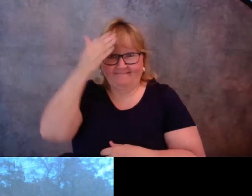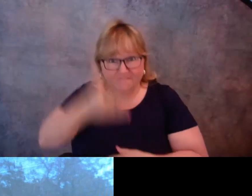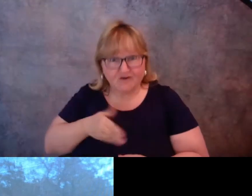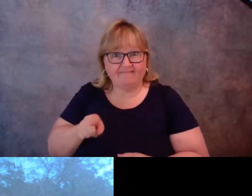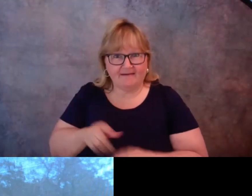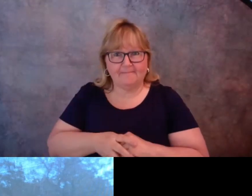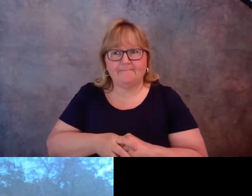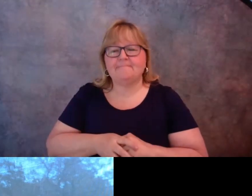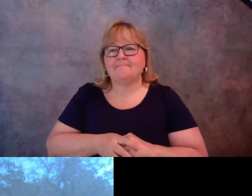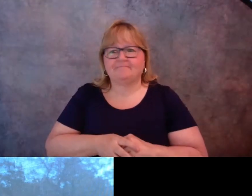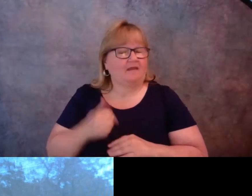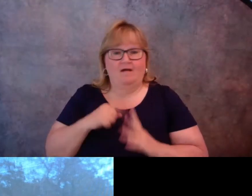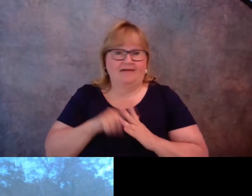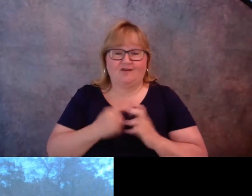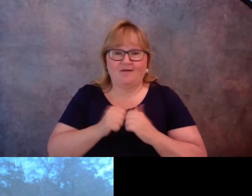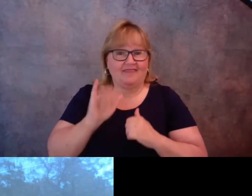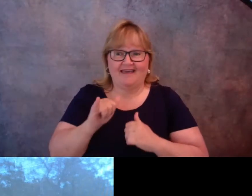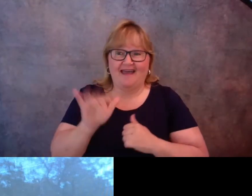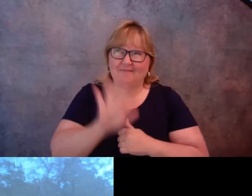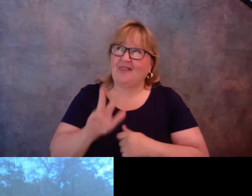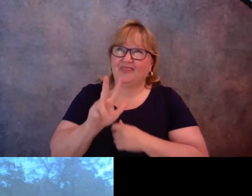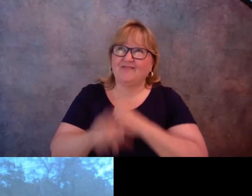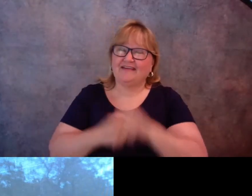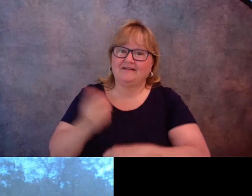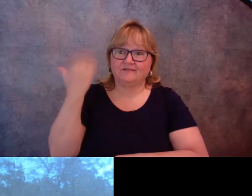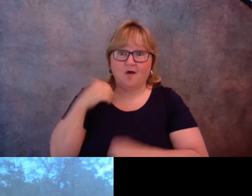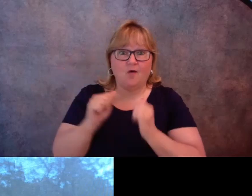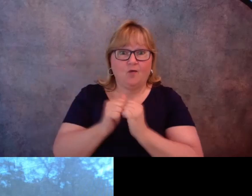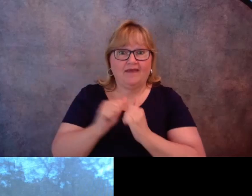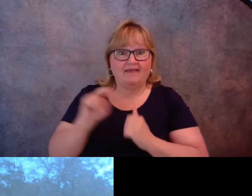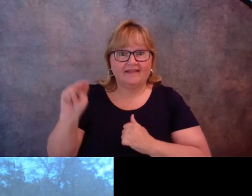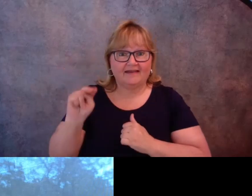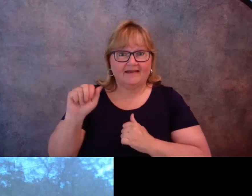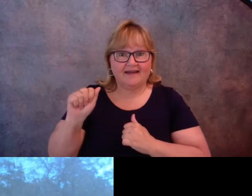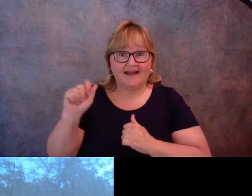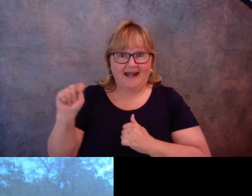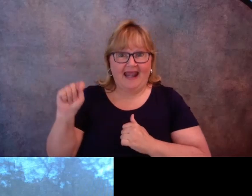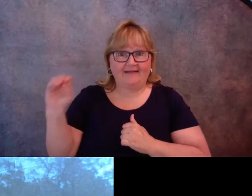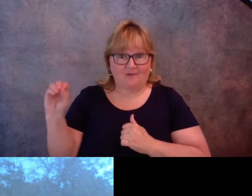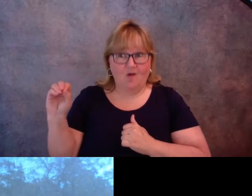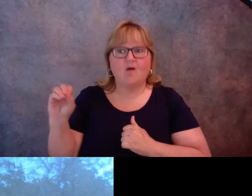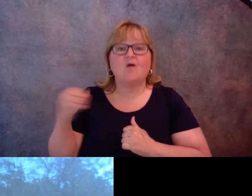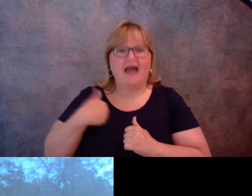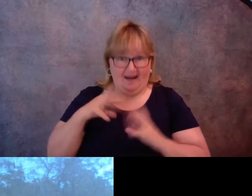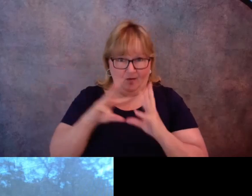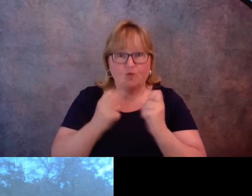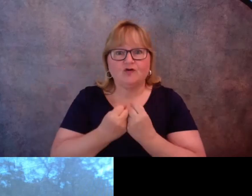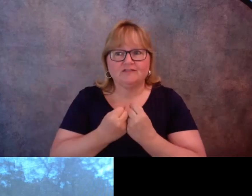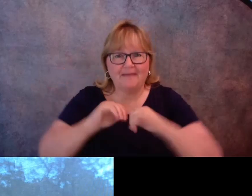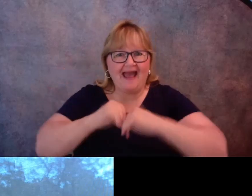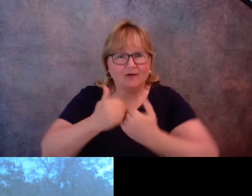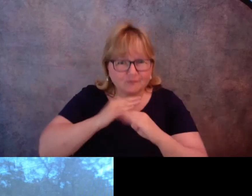I started on this 3 years ago, believe it or not, with NATO. We held a workshop on protecting civilians